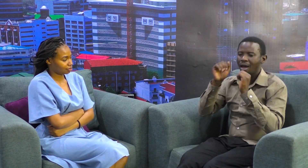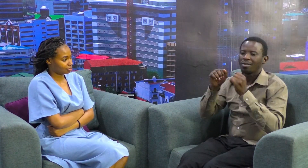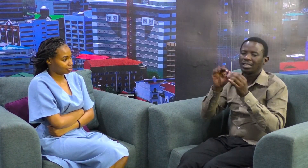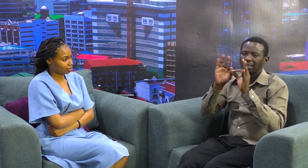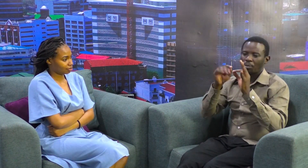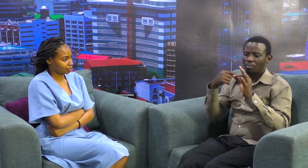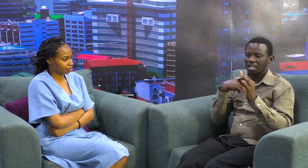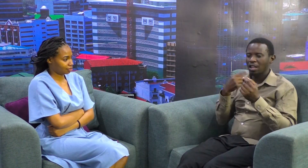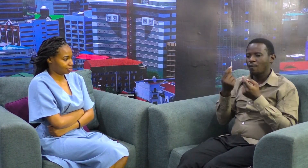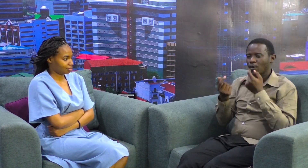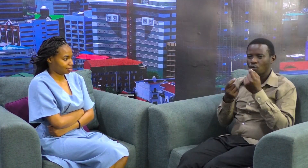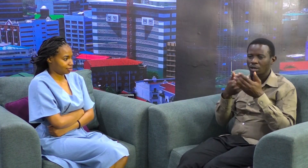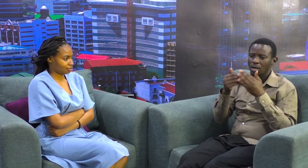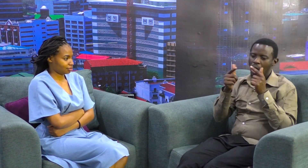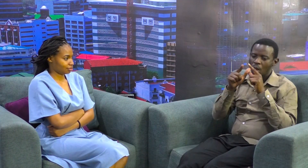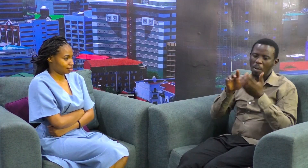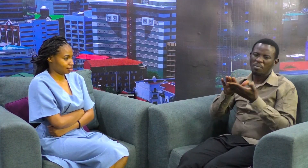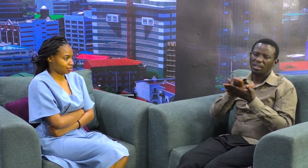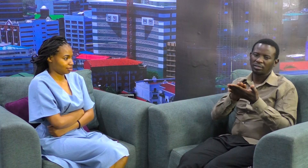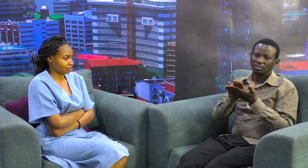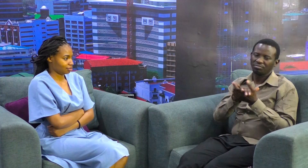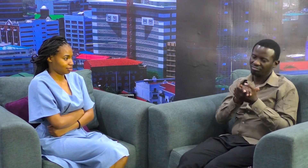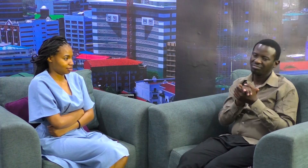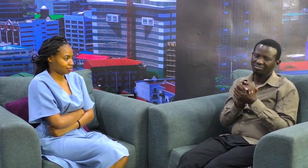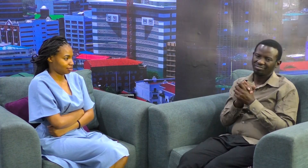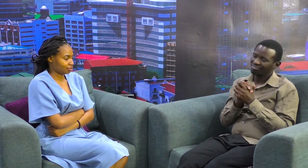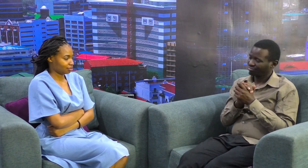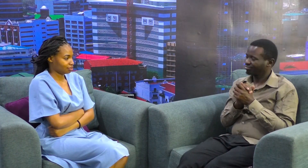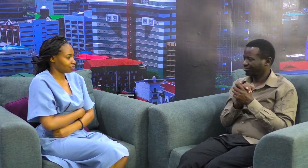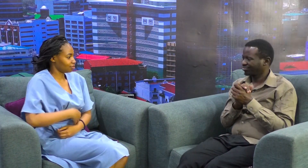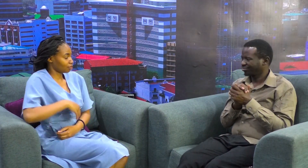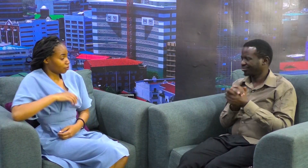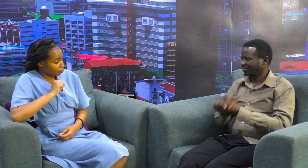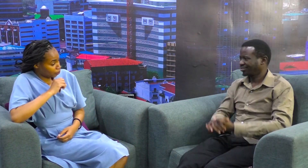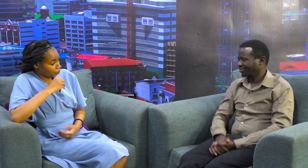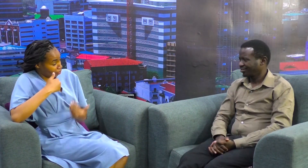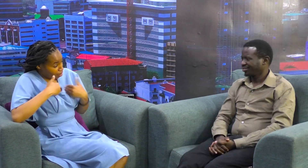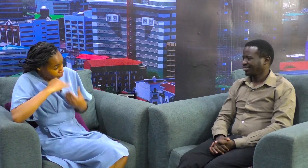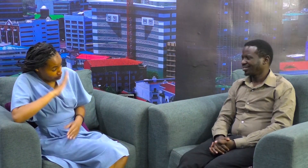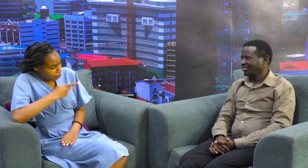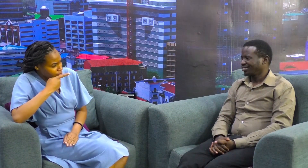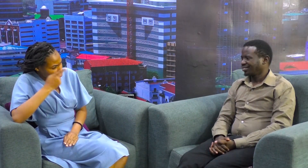learn. So right now I think he can interpret some basics.